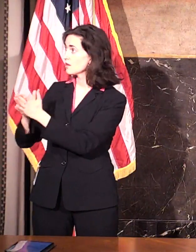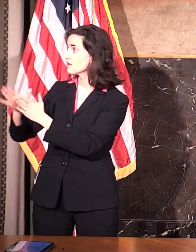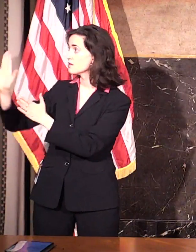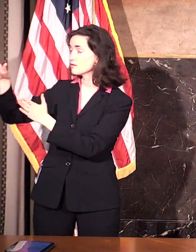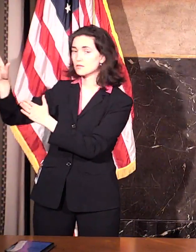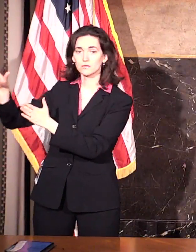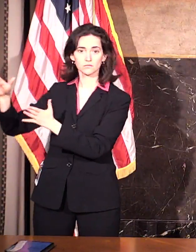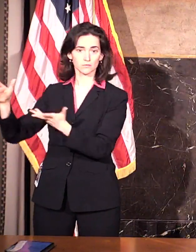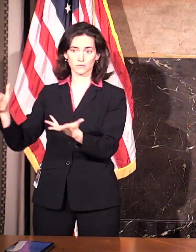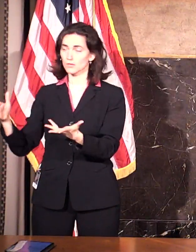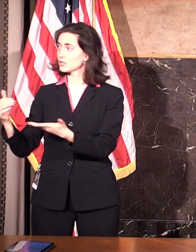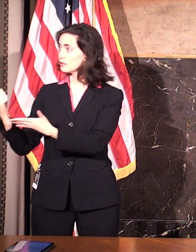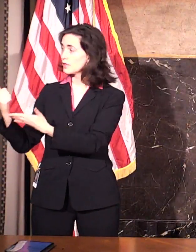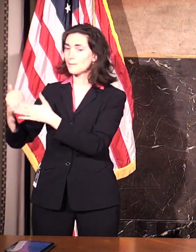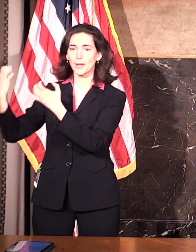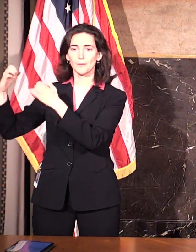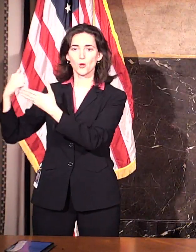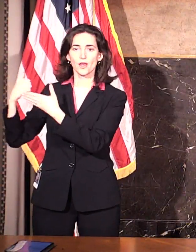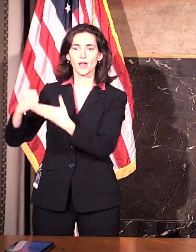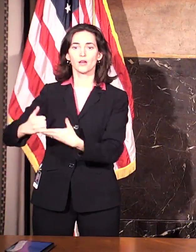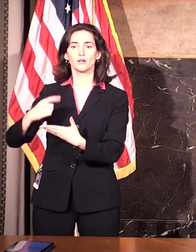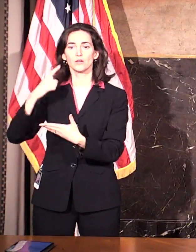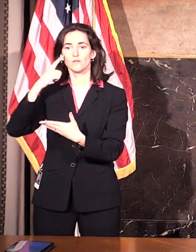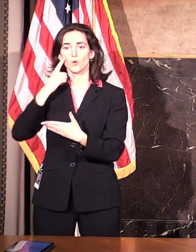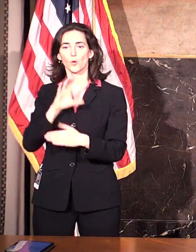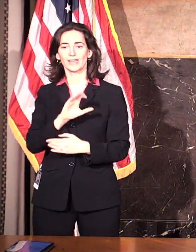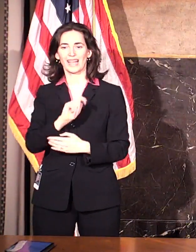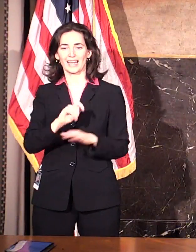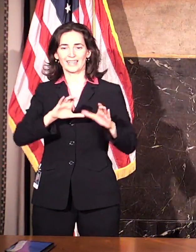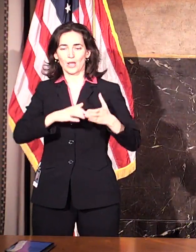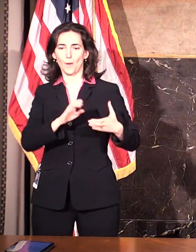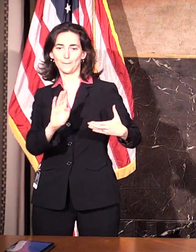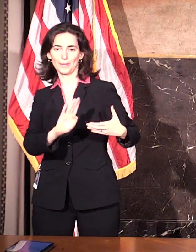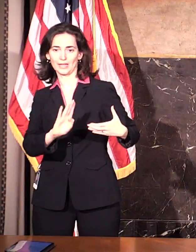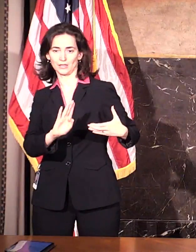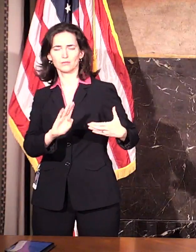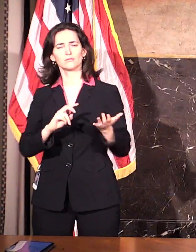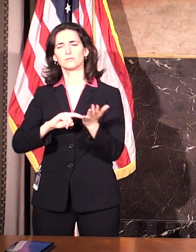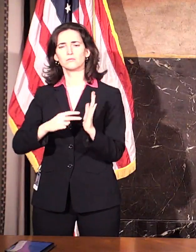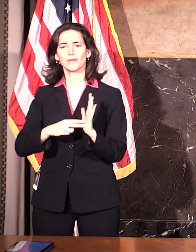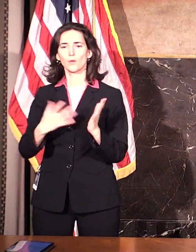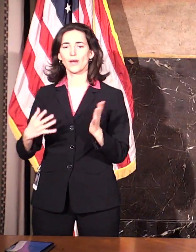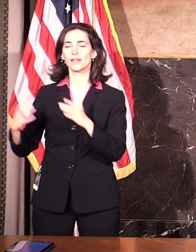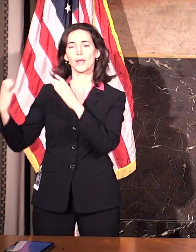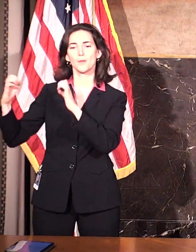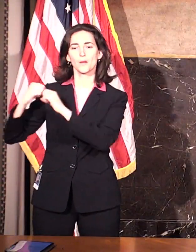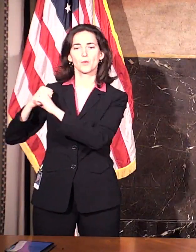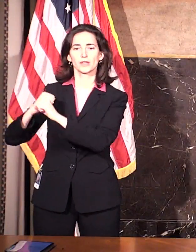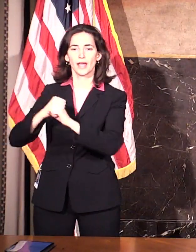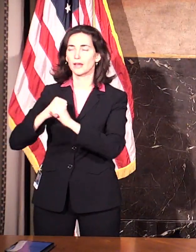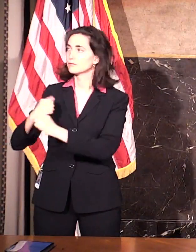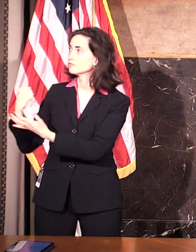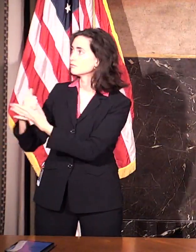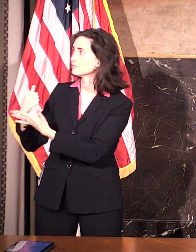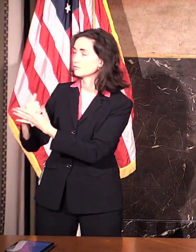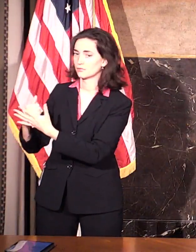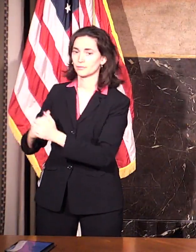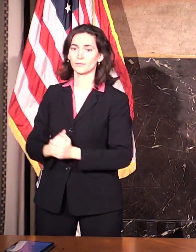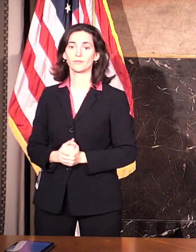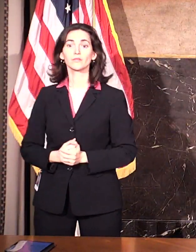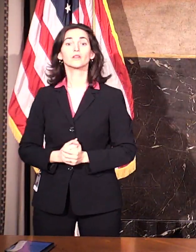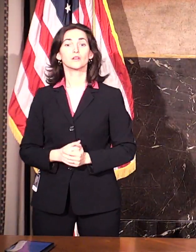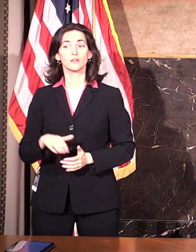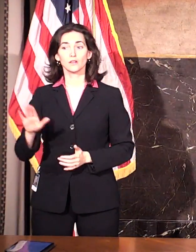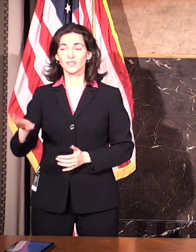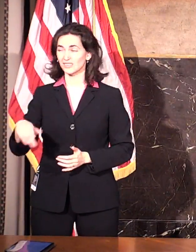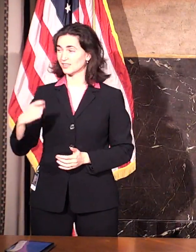direct federal assistance and Category B assistance, which is emergency protective measures. And I was able to talk to the